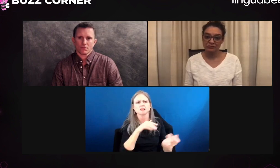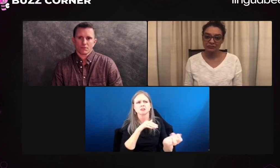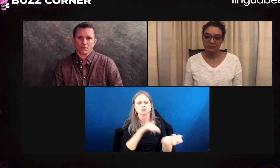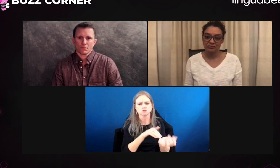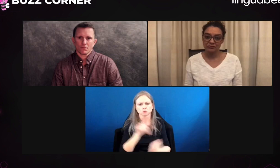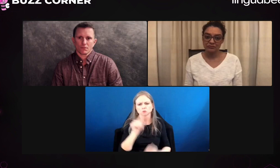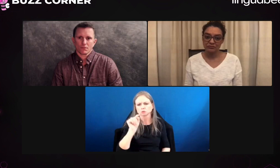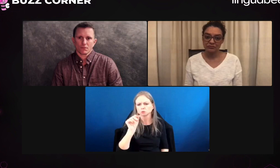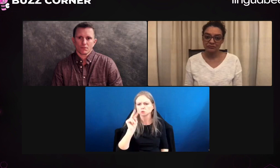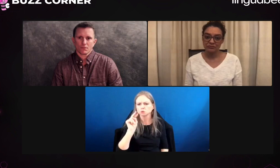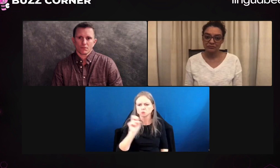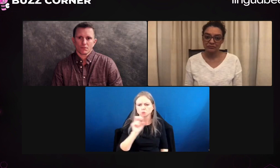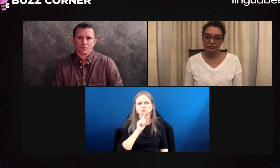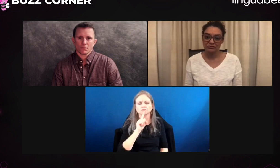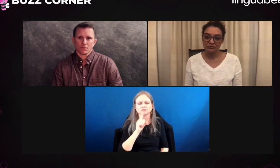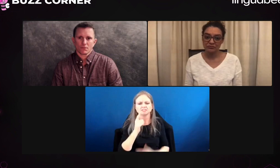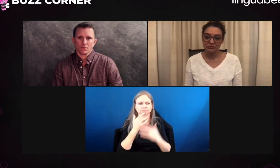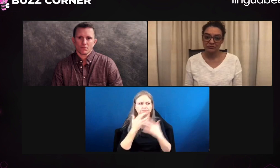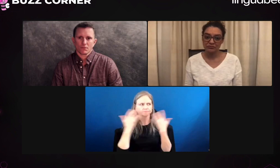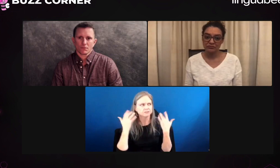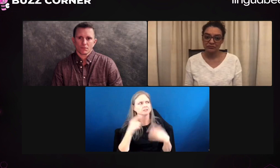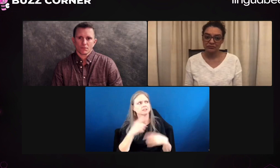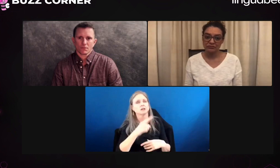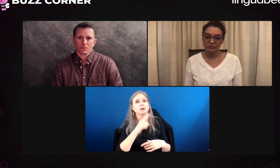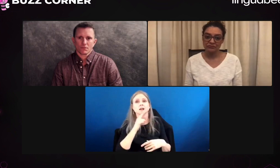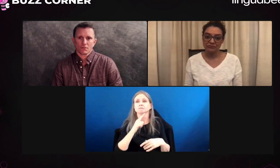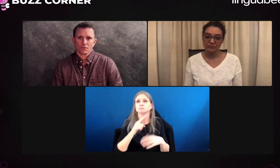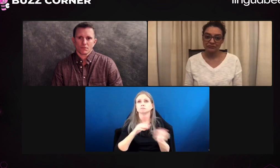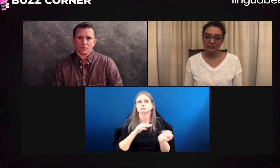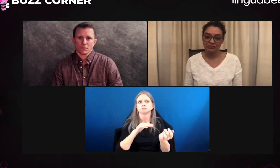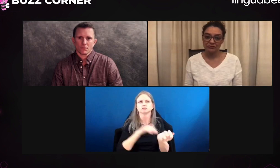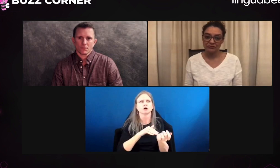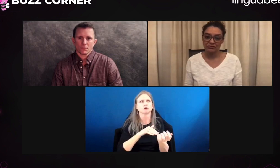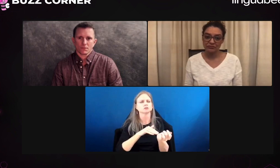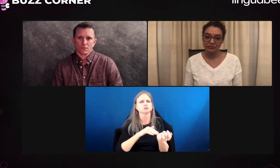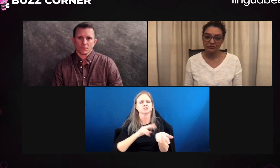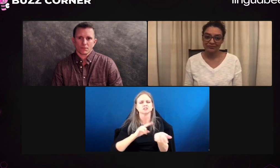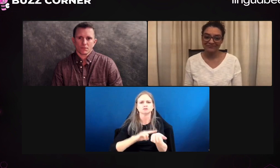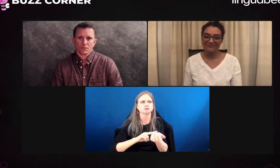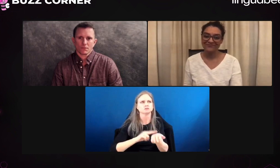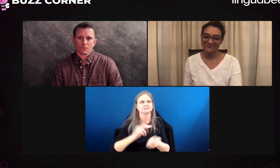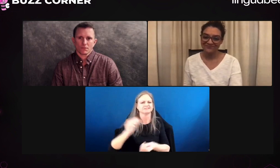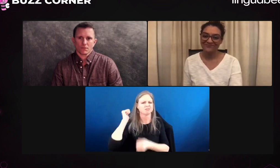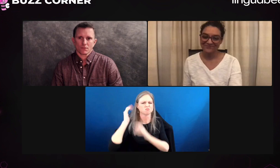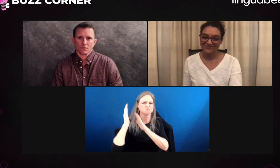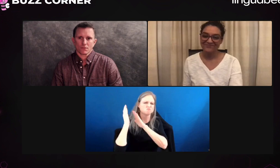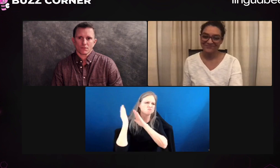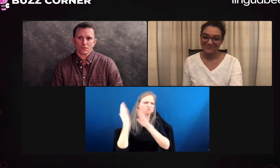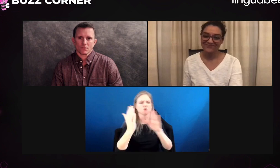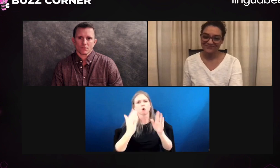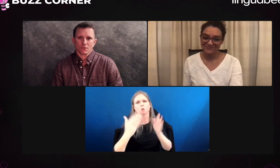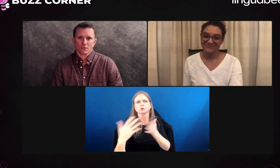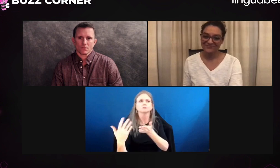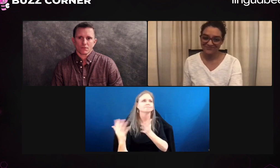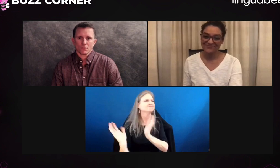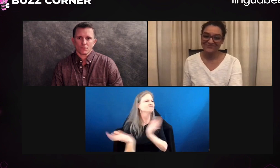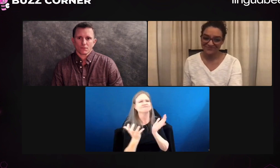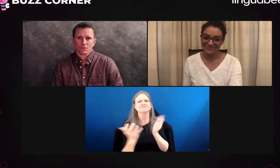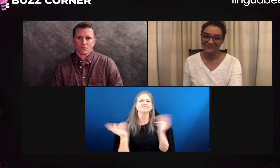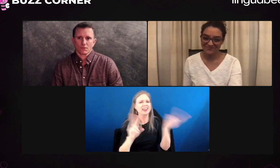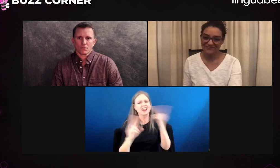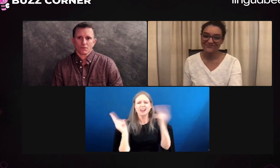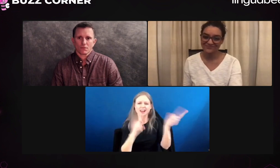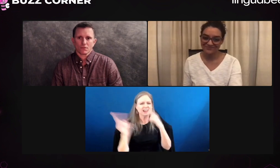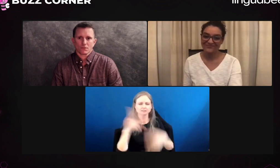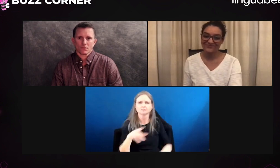the interpreter started explaining to me that the doctor's tone was very friendly and that the nurse was